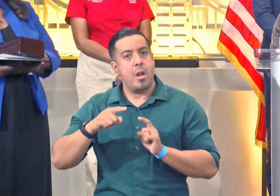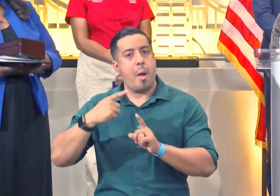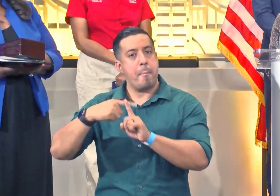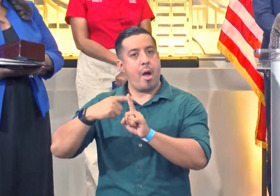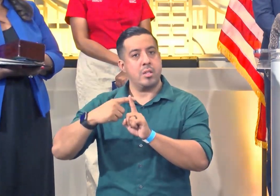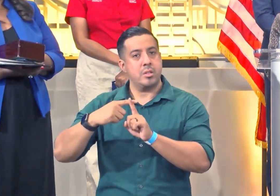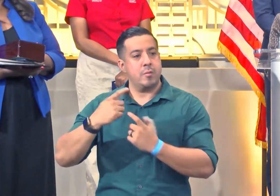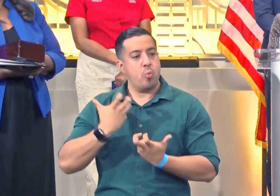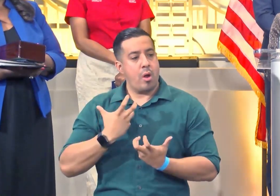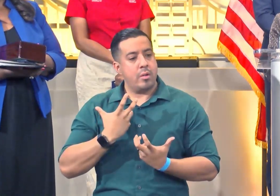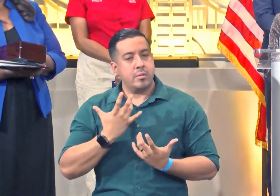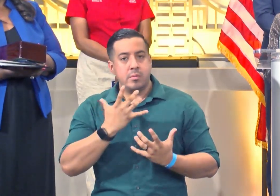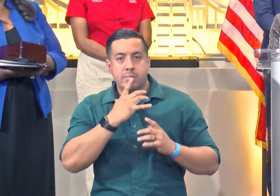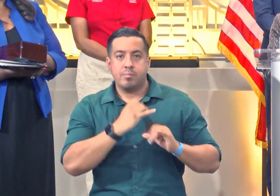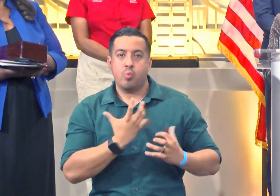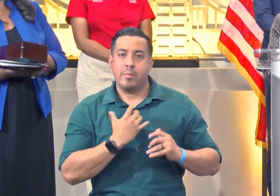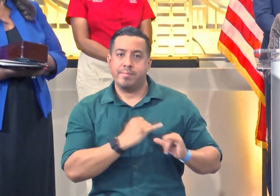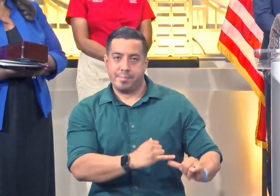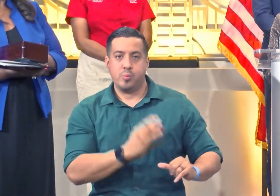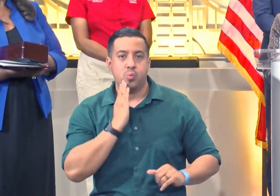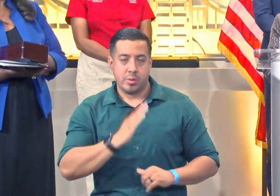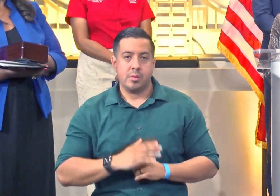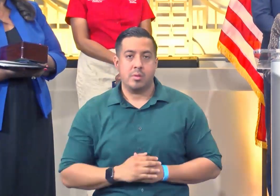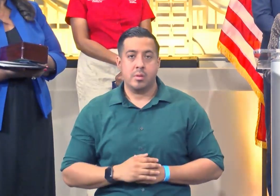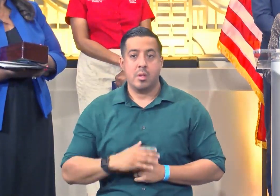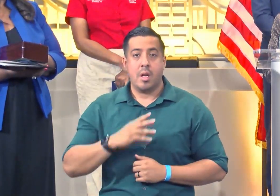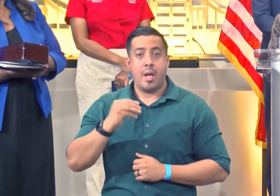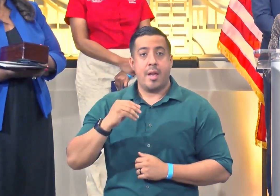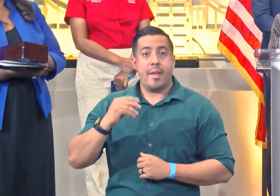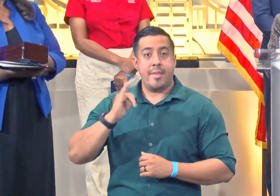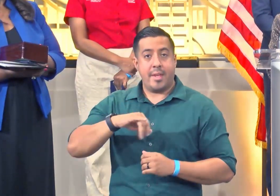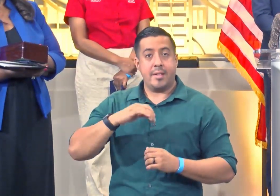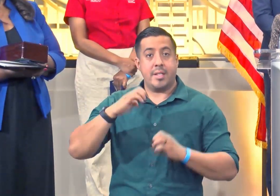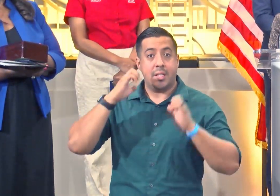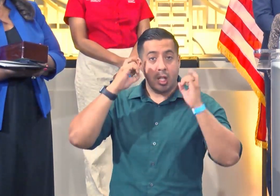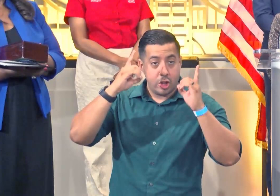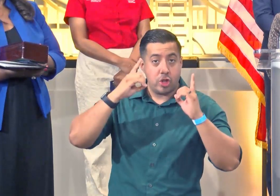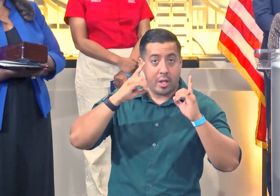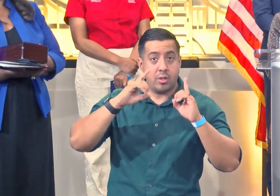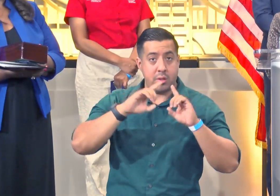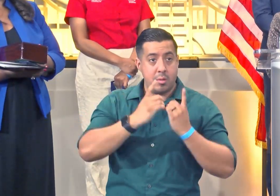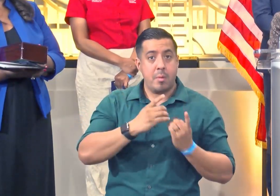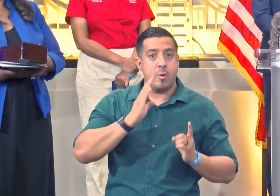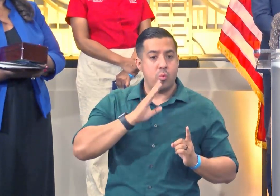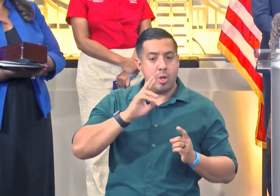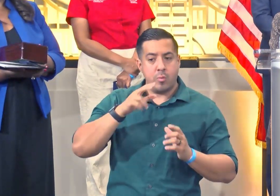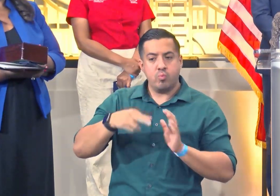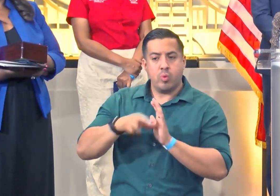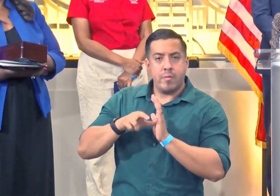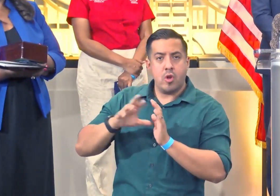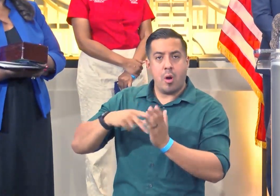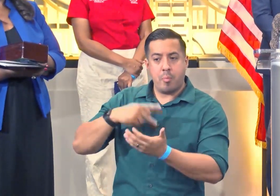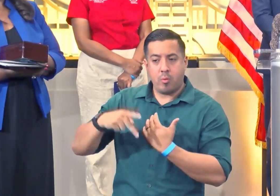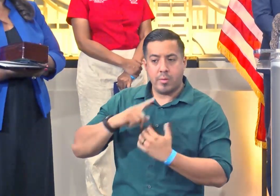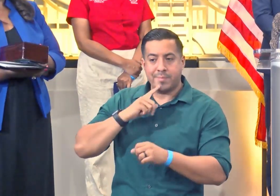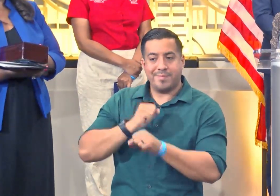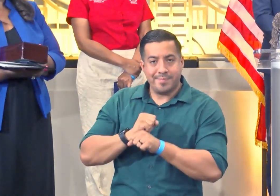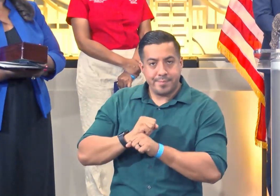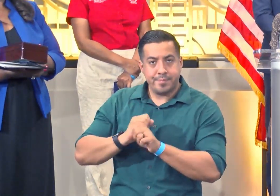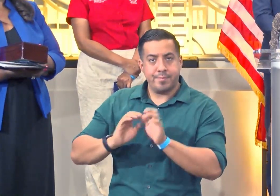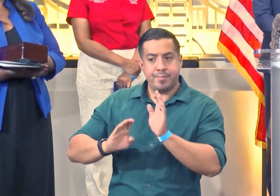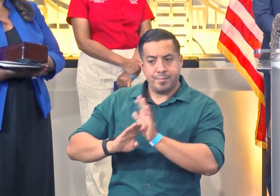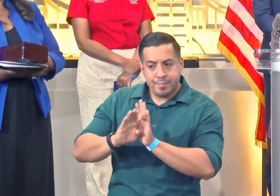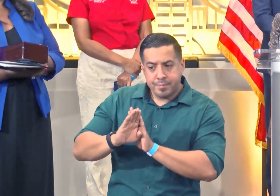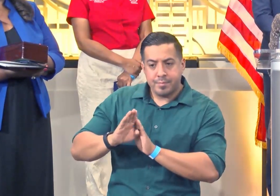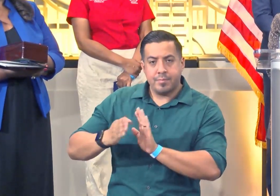positive. And the U.S. Department of Education will have the opportunity to review a program that is actually functioning and